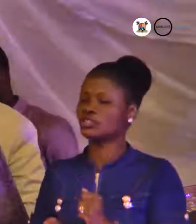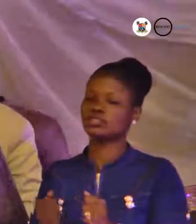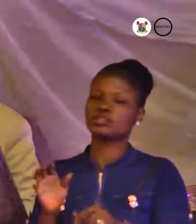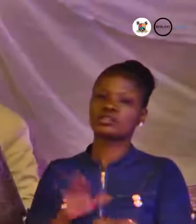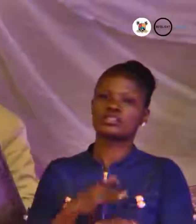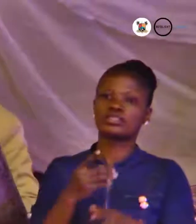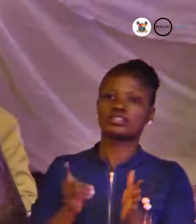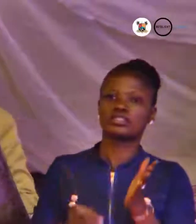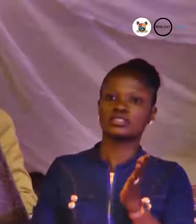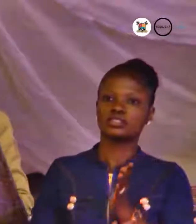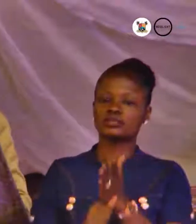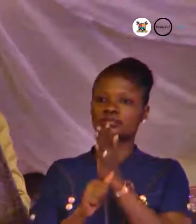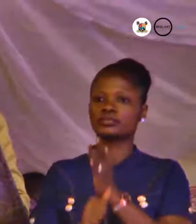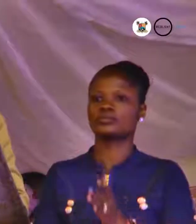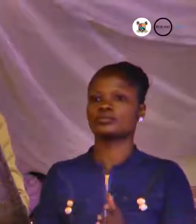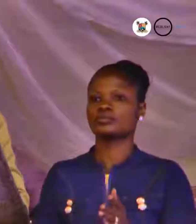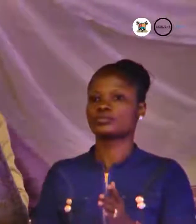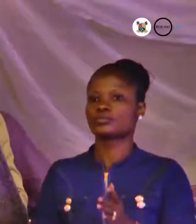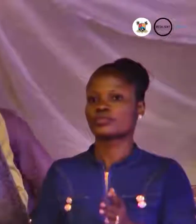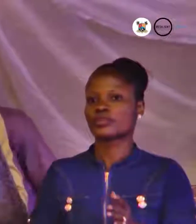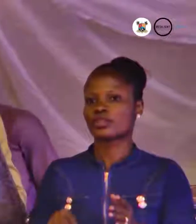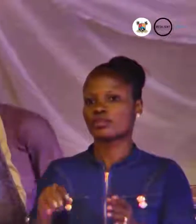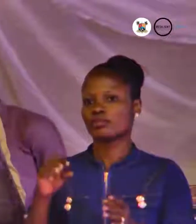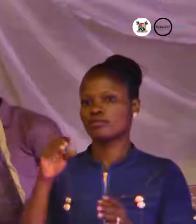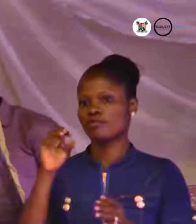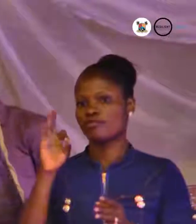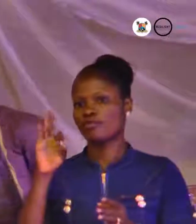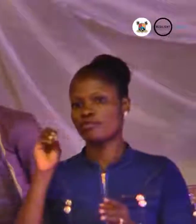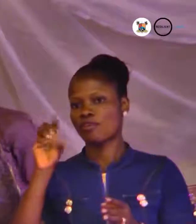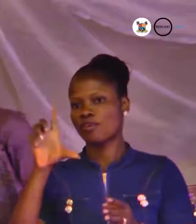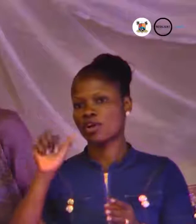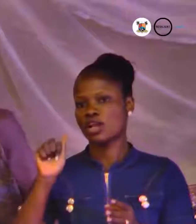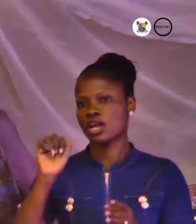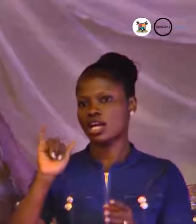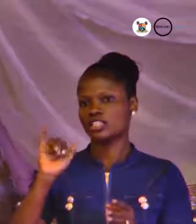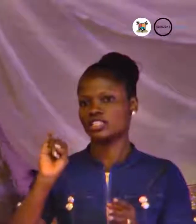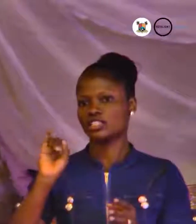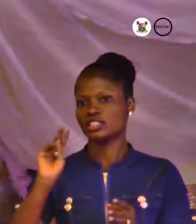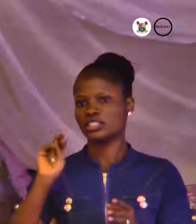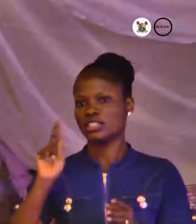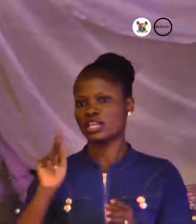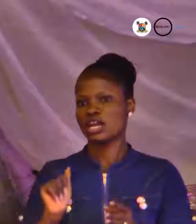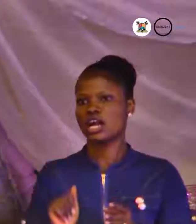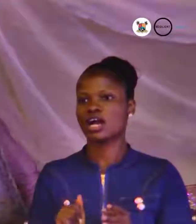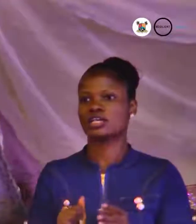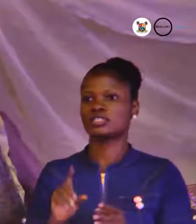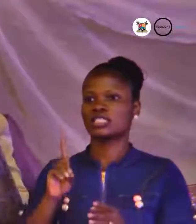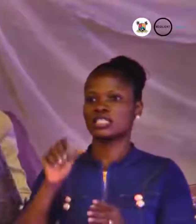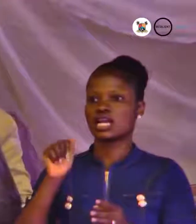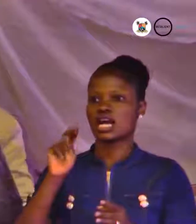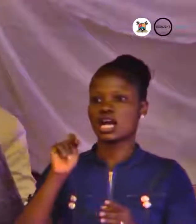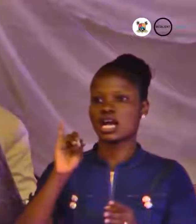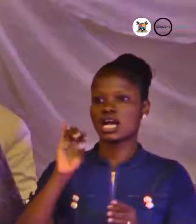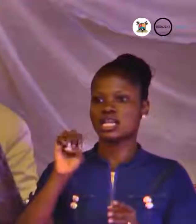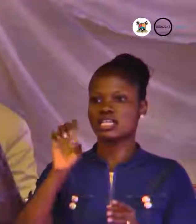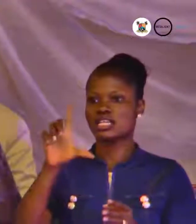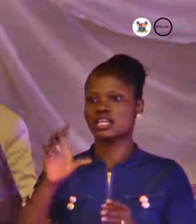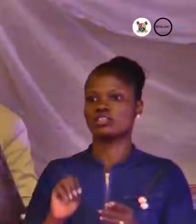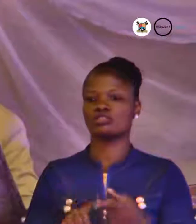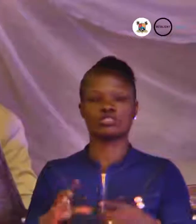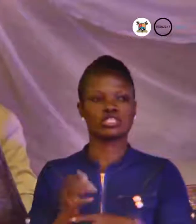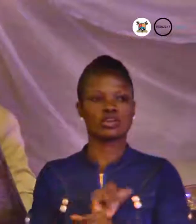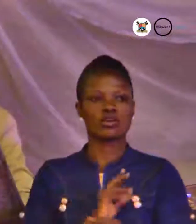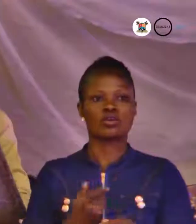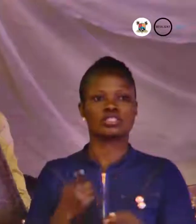Officer, DCRO, Dr. Folayinka Dania, to please take us through this part